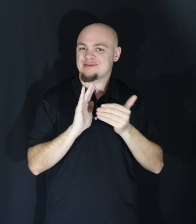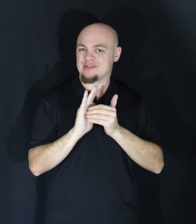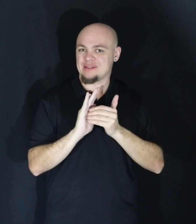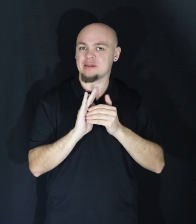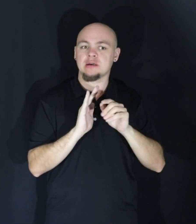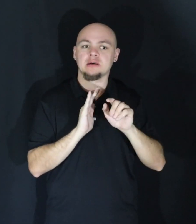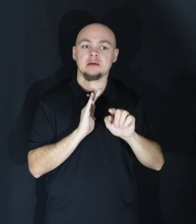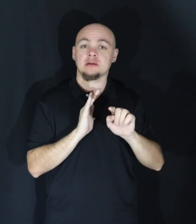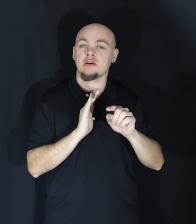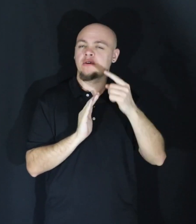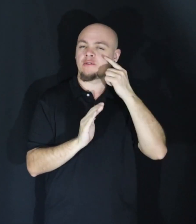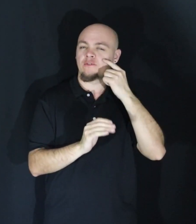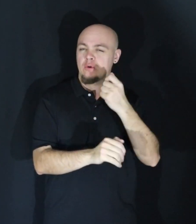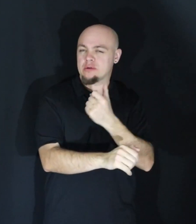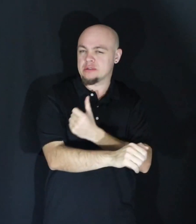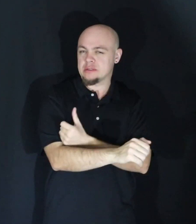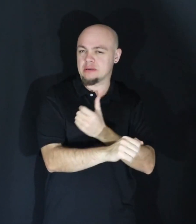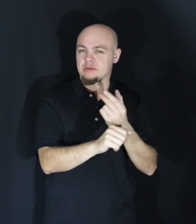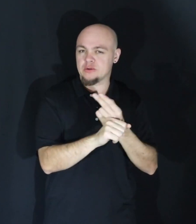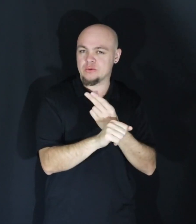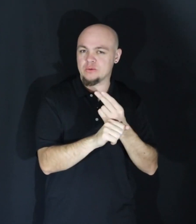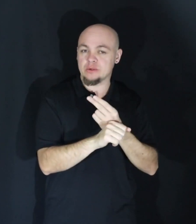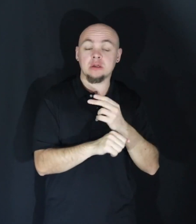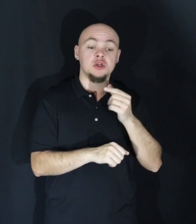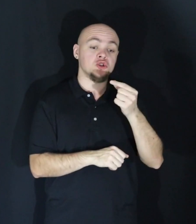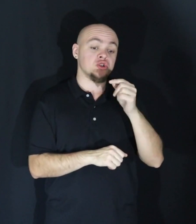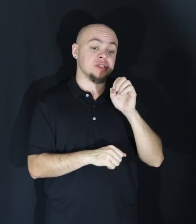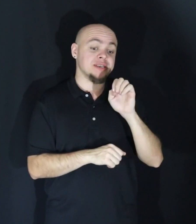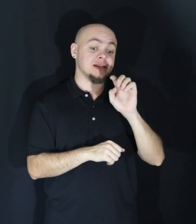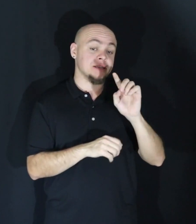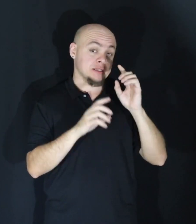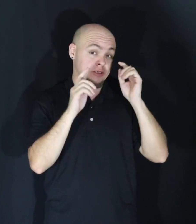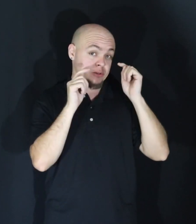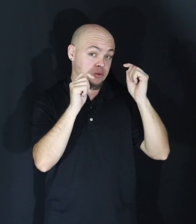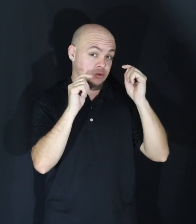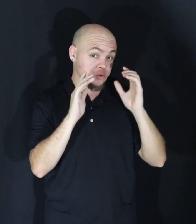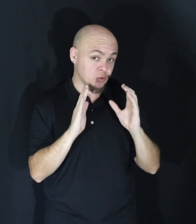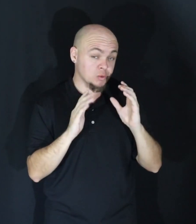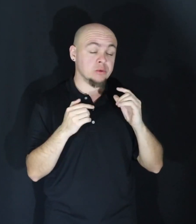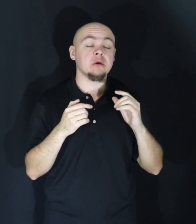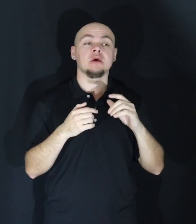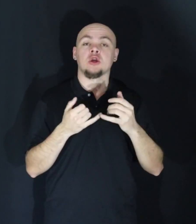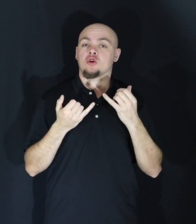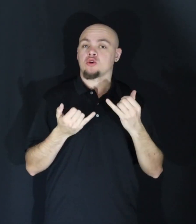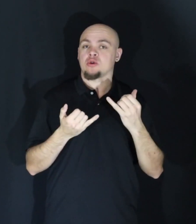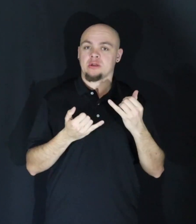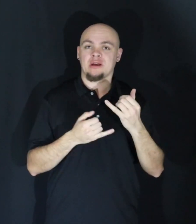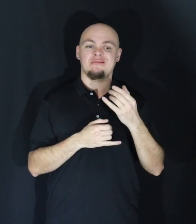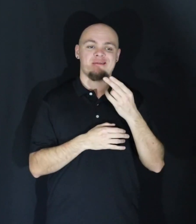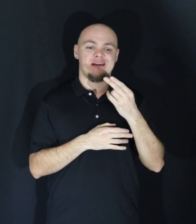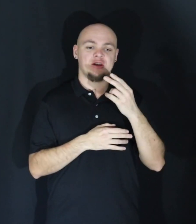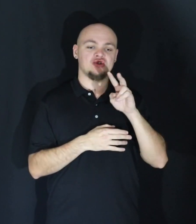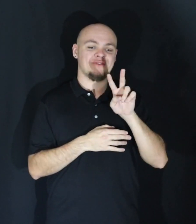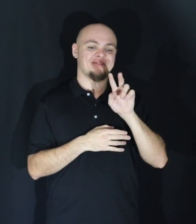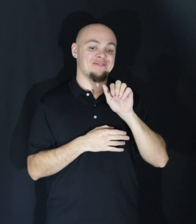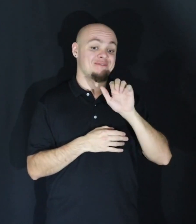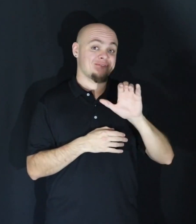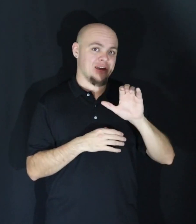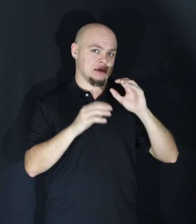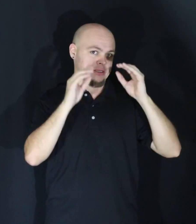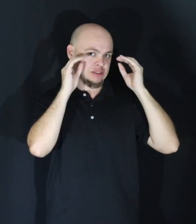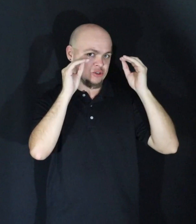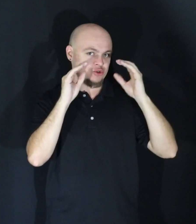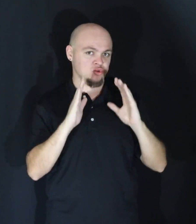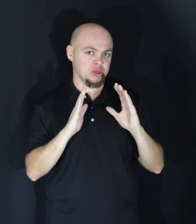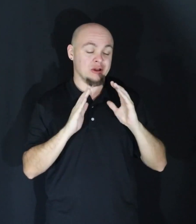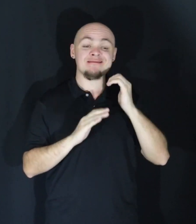for substance abuse, a GED tutor, and currently an HVAC instructor.